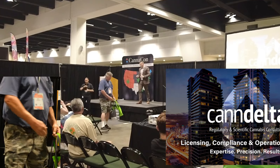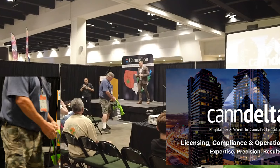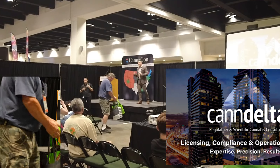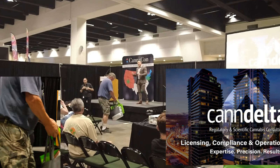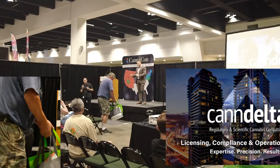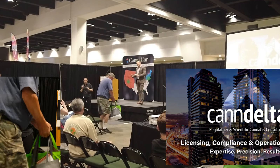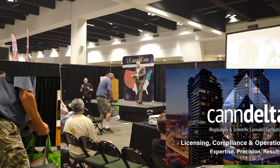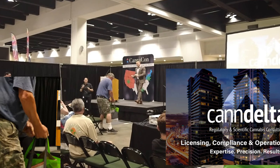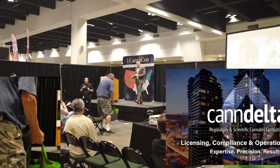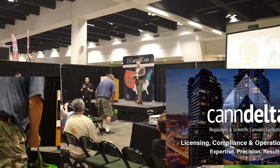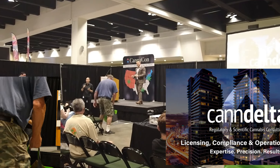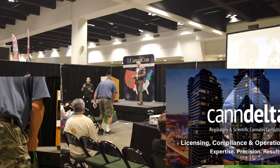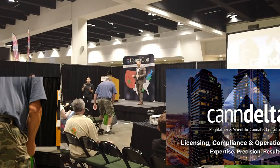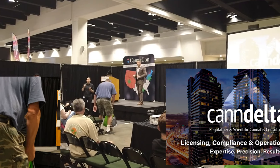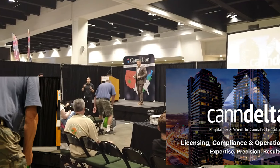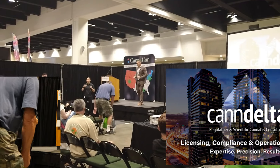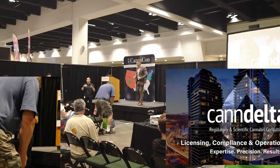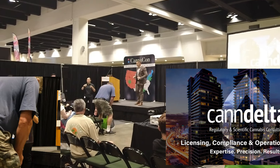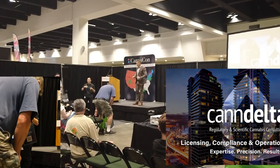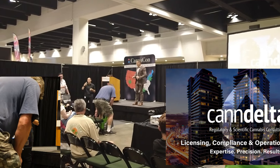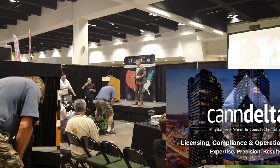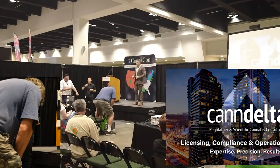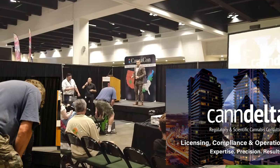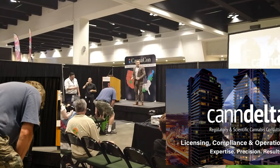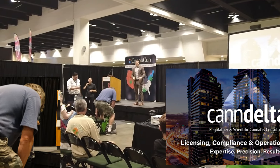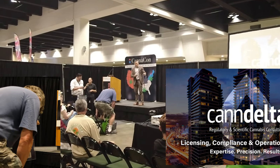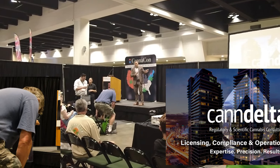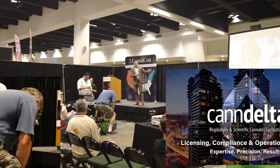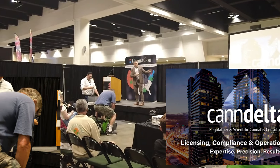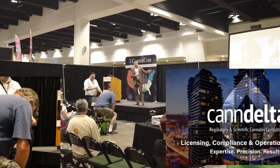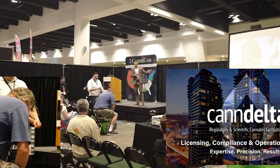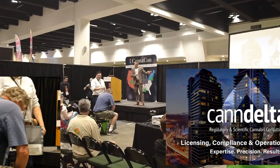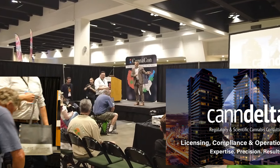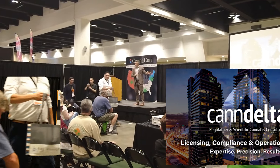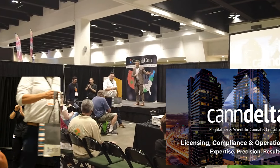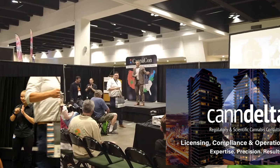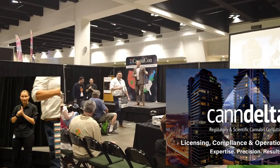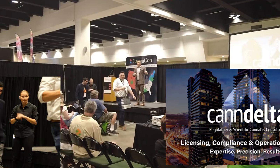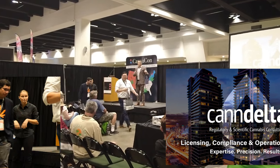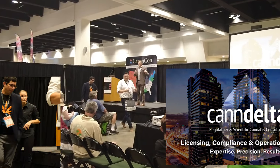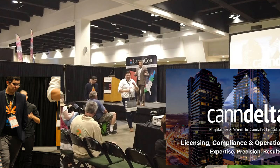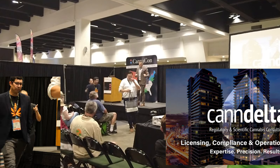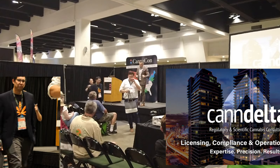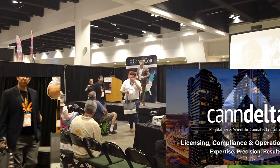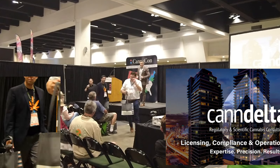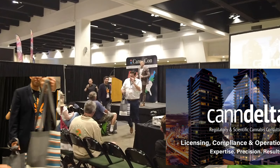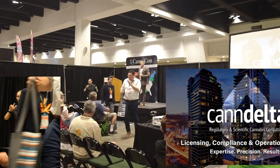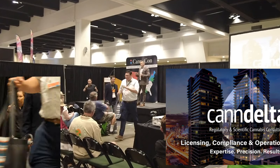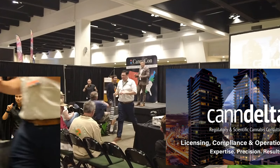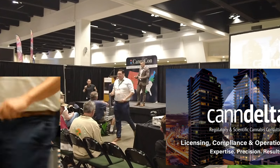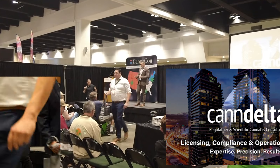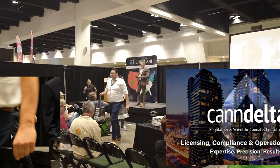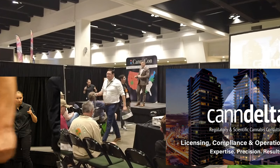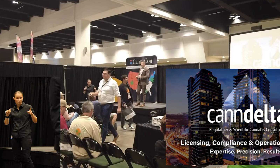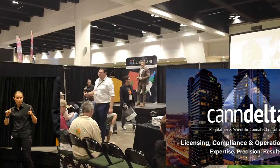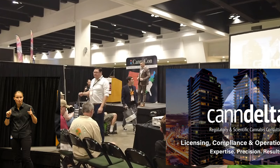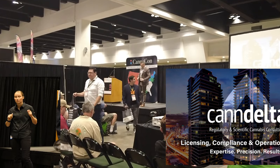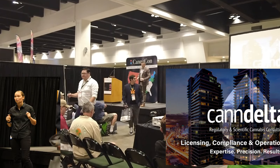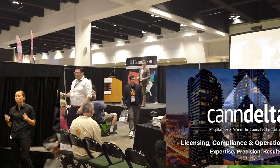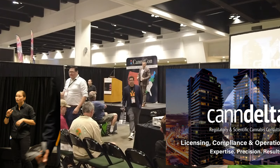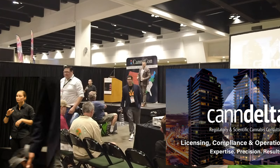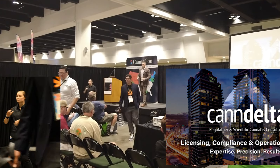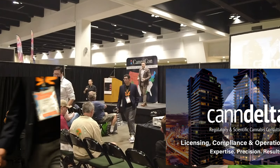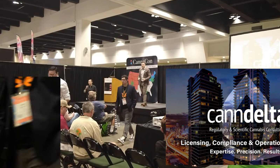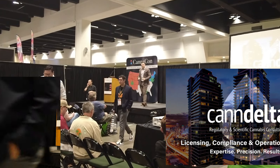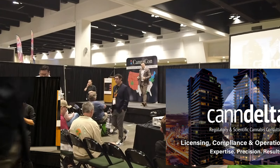going to explore why we think it's so great in the next few slides. So CannDelta is a regulatory and scientific cannabis consulting